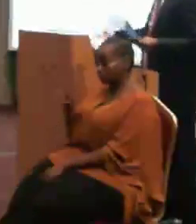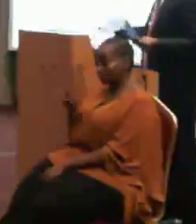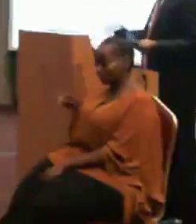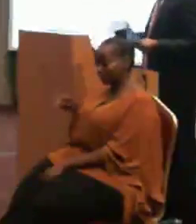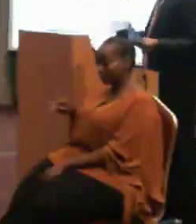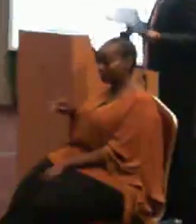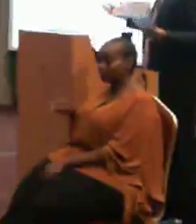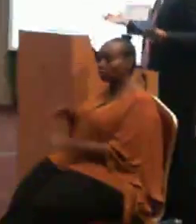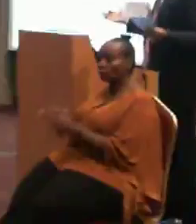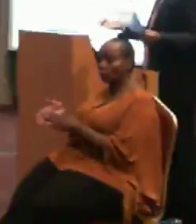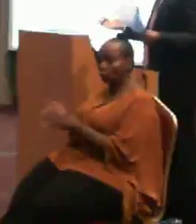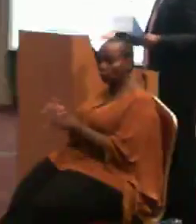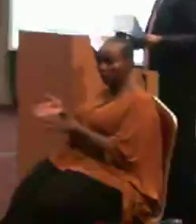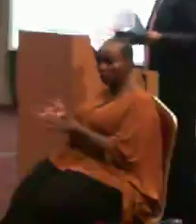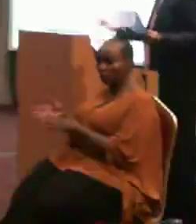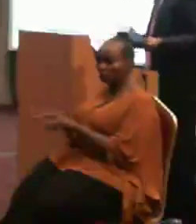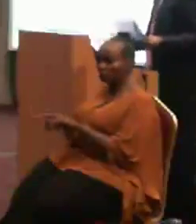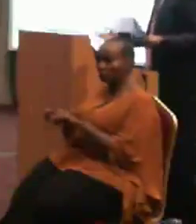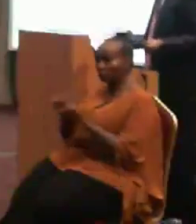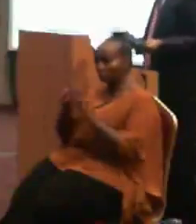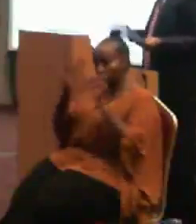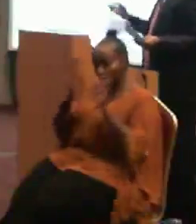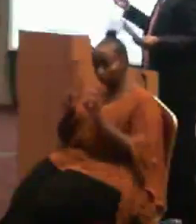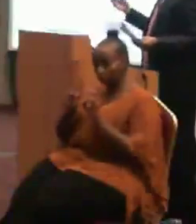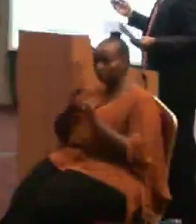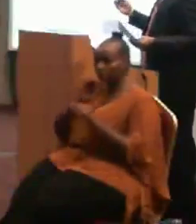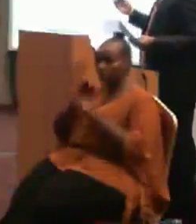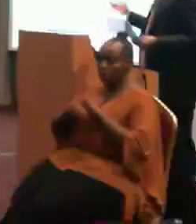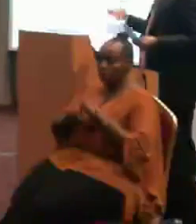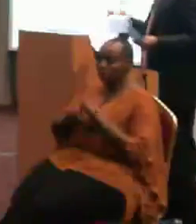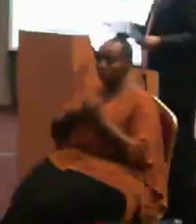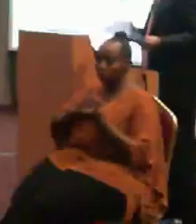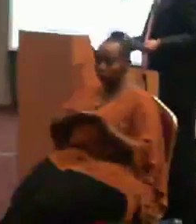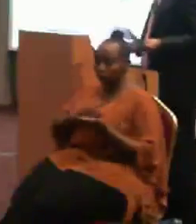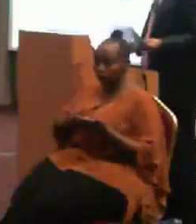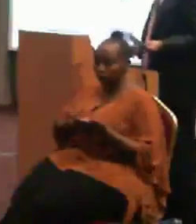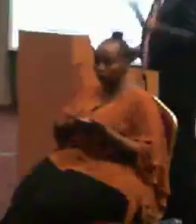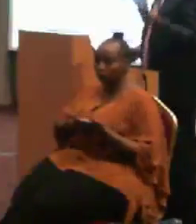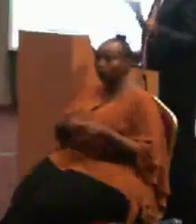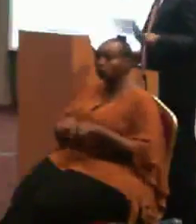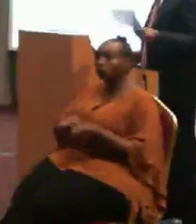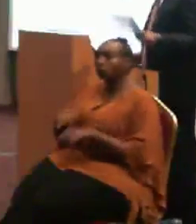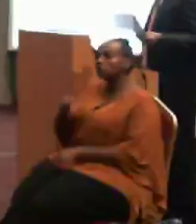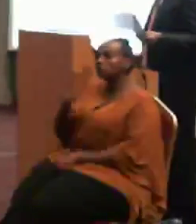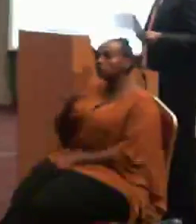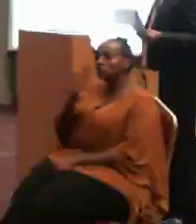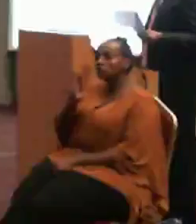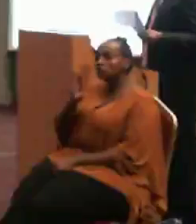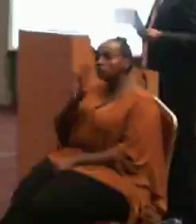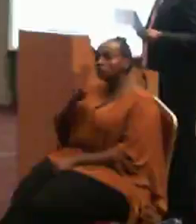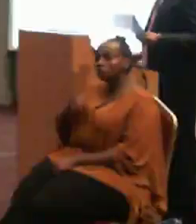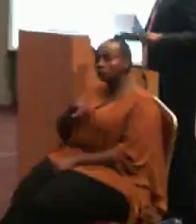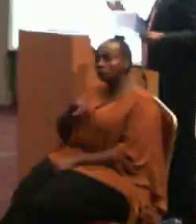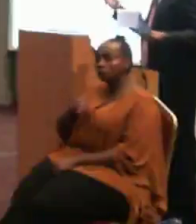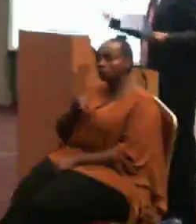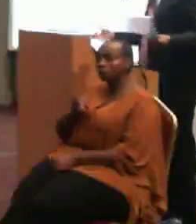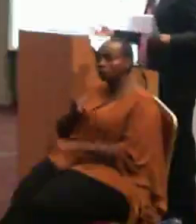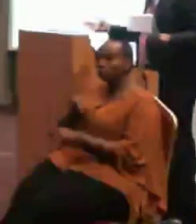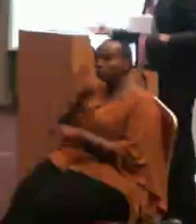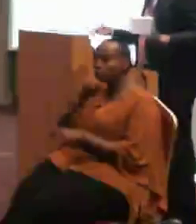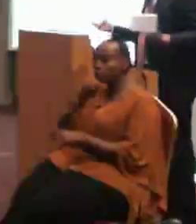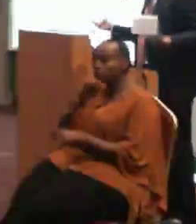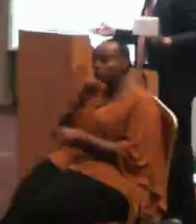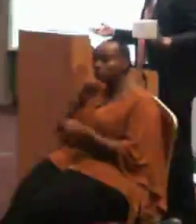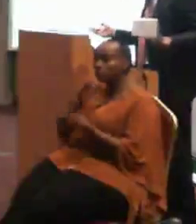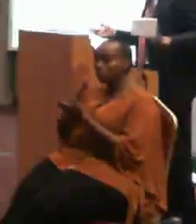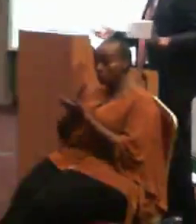70% of your operation or Eskom is funded by debt. If you look at the debt GDP, it says for every cent of equity that you have